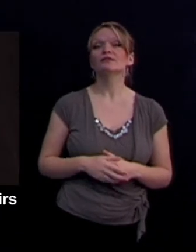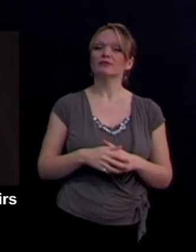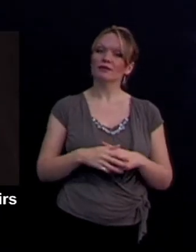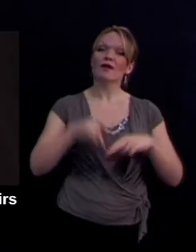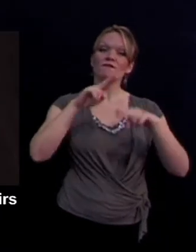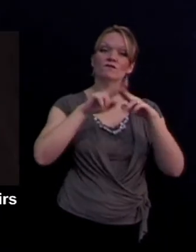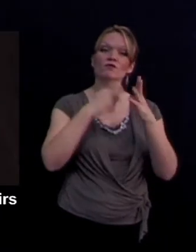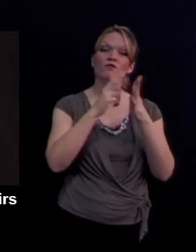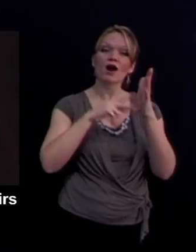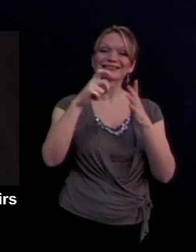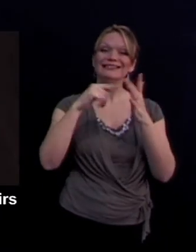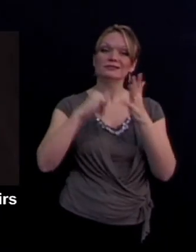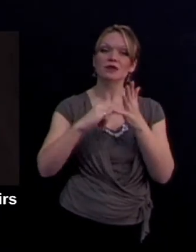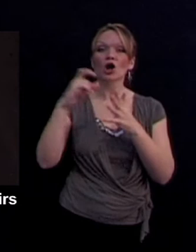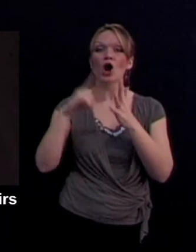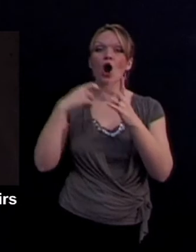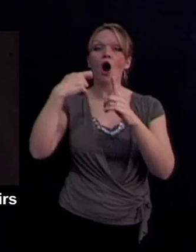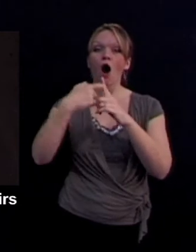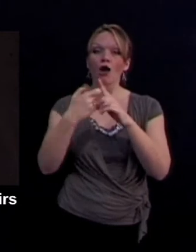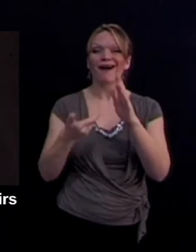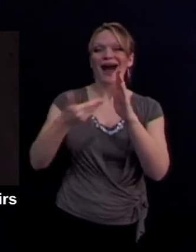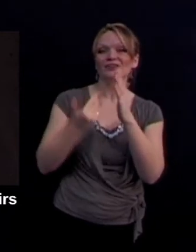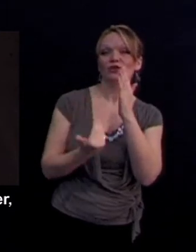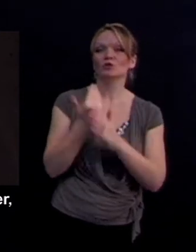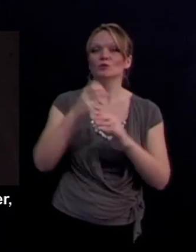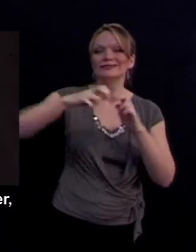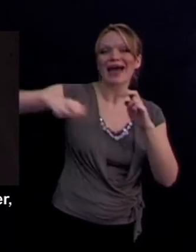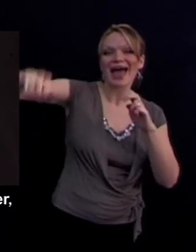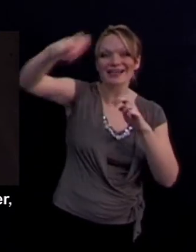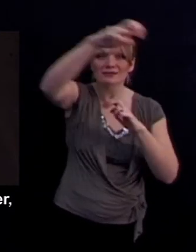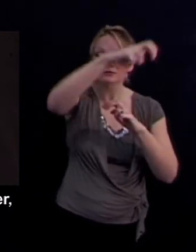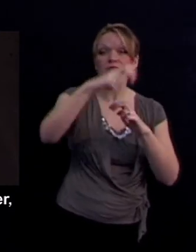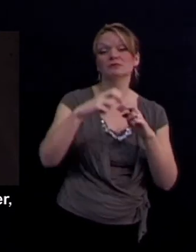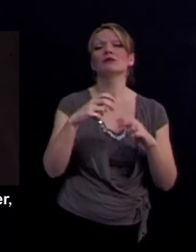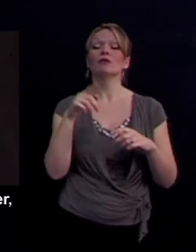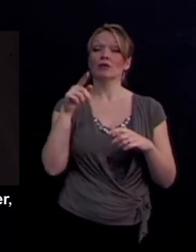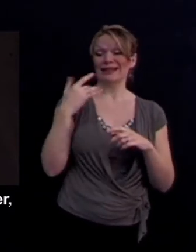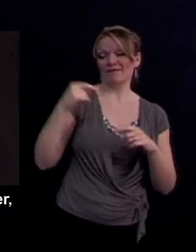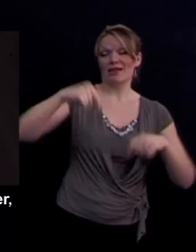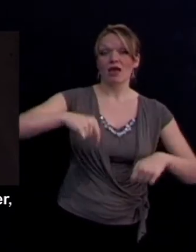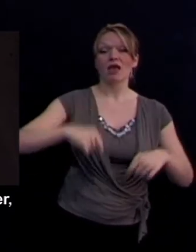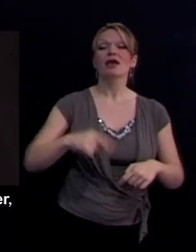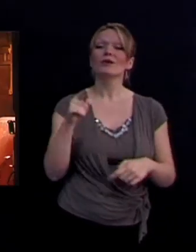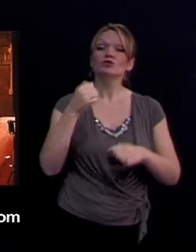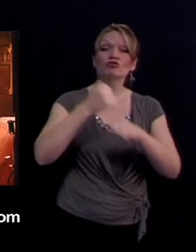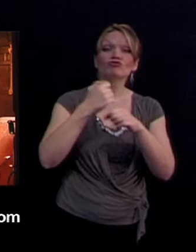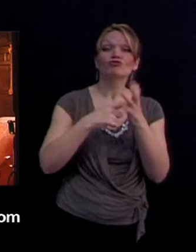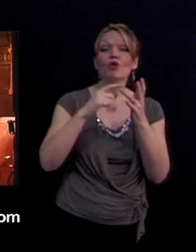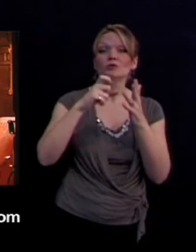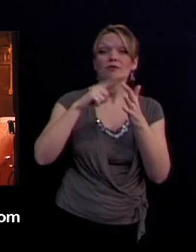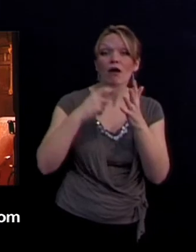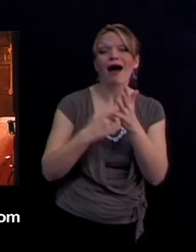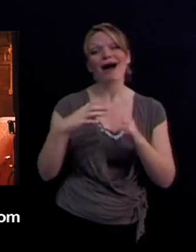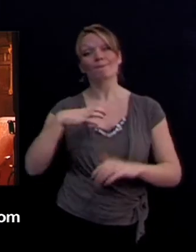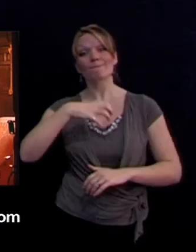Francis Cock installed the main stairs from the Great Hall in 1627 when he lived here. He was a grocer and a mayor of Norwich. He